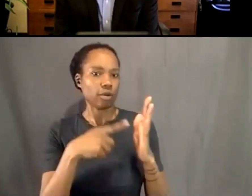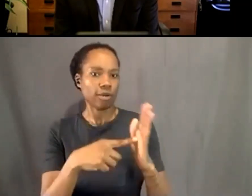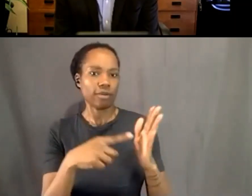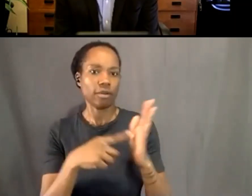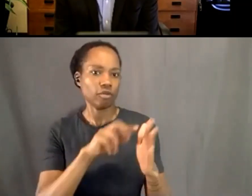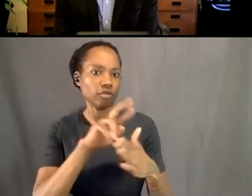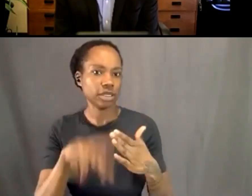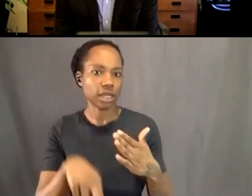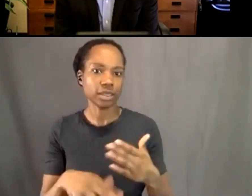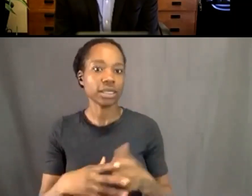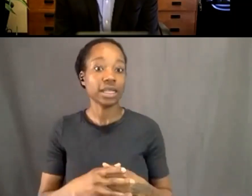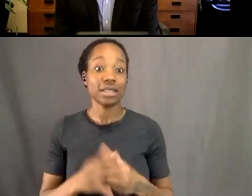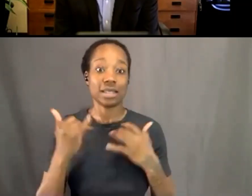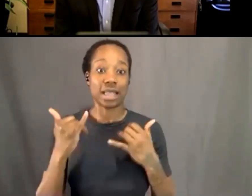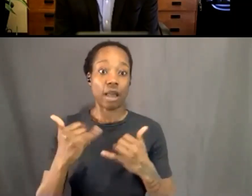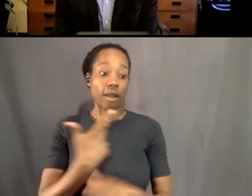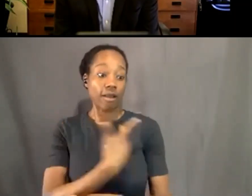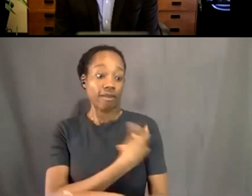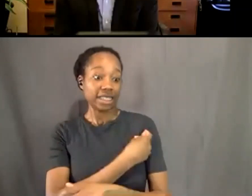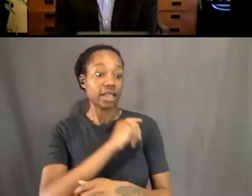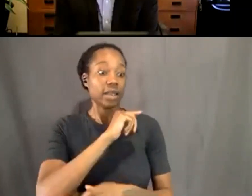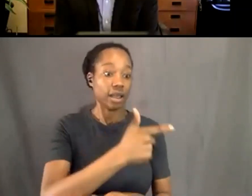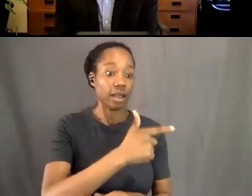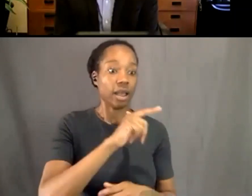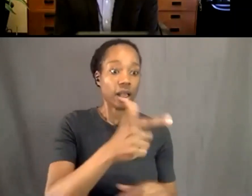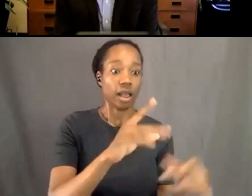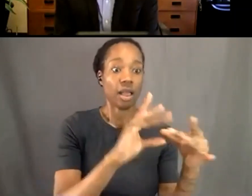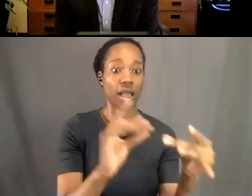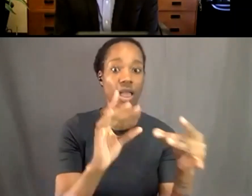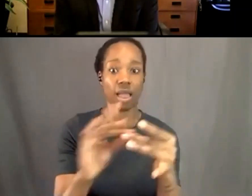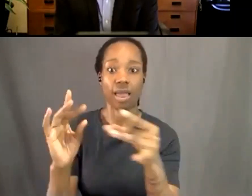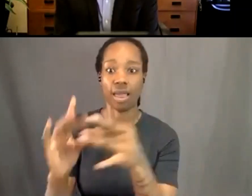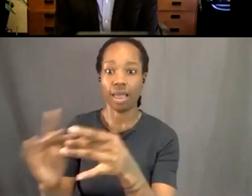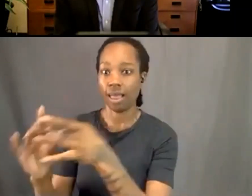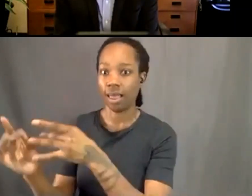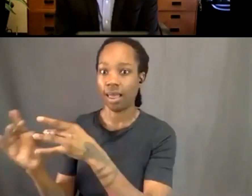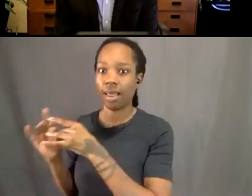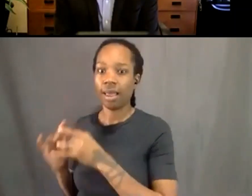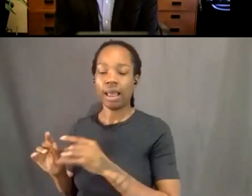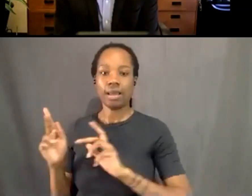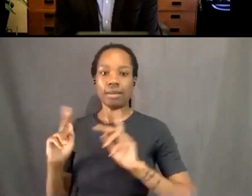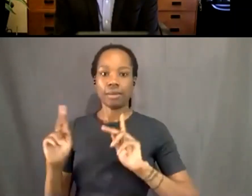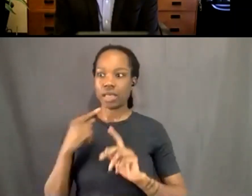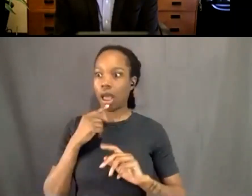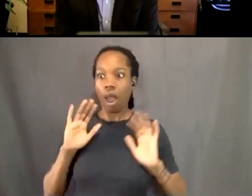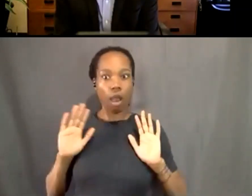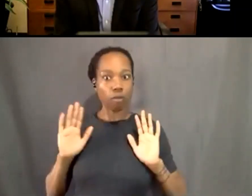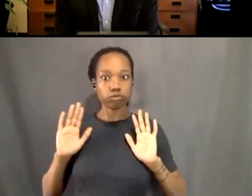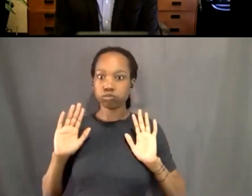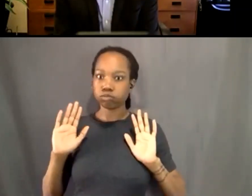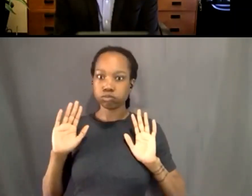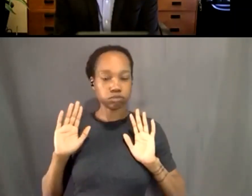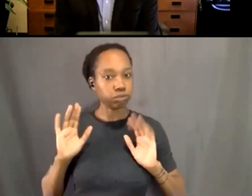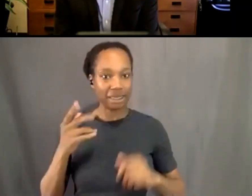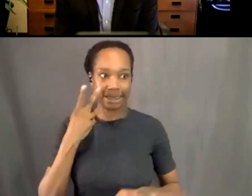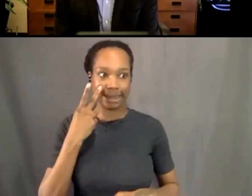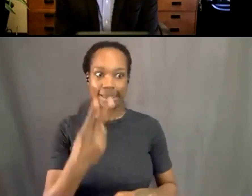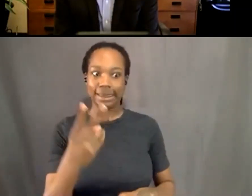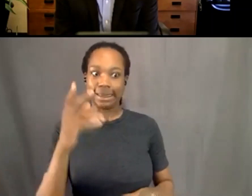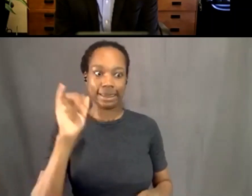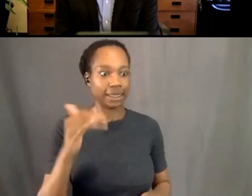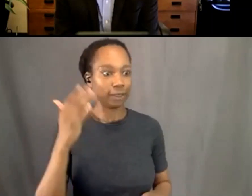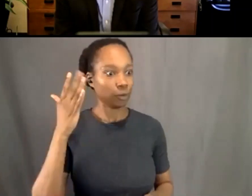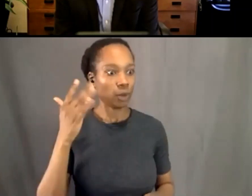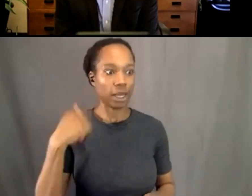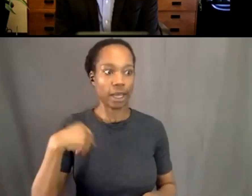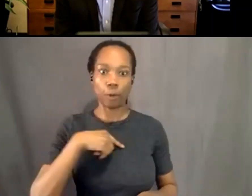get it and it gets passed on and passed on and passed on, people are saying, we can't, no. See, that's why they don't do